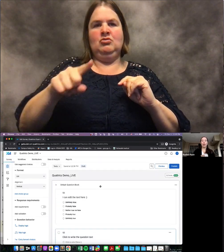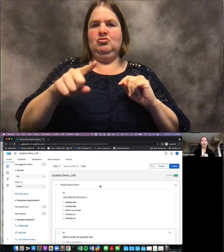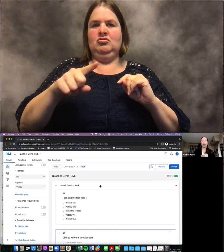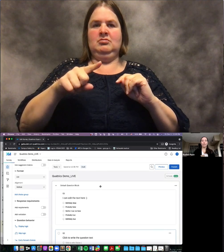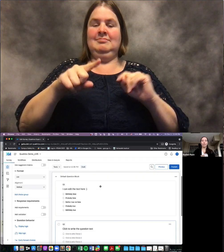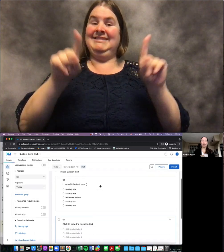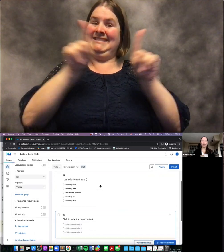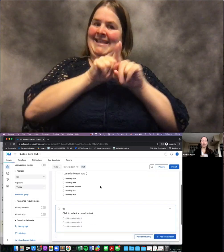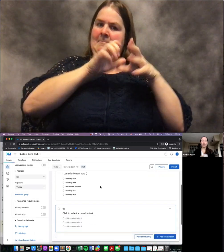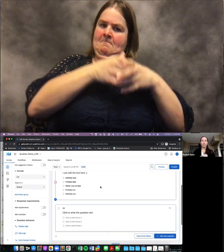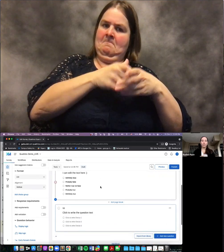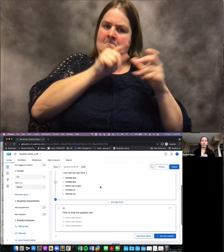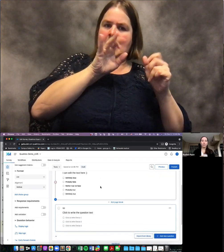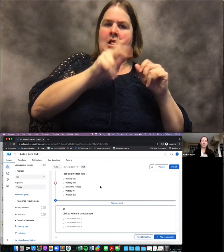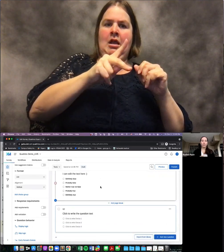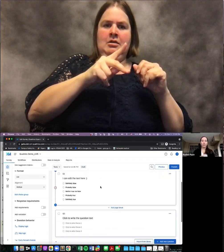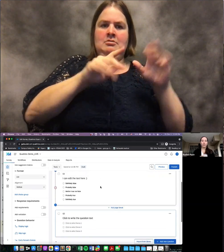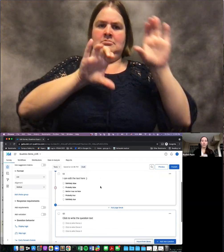same block.